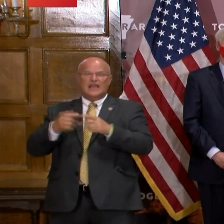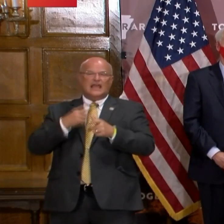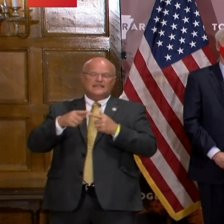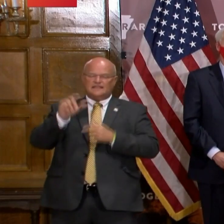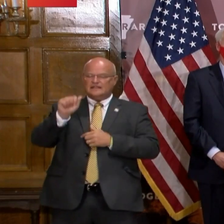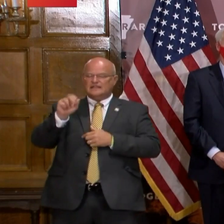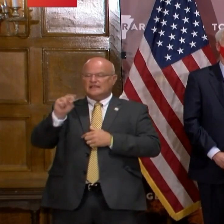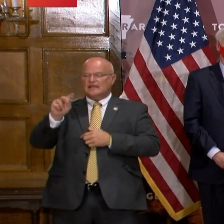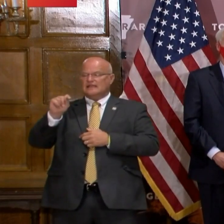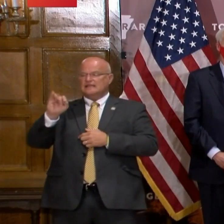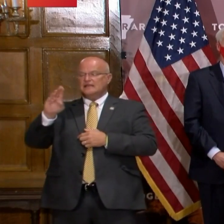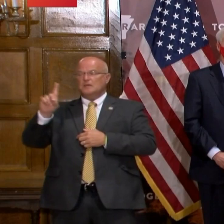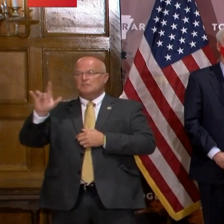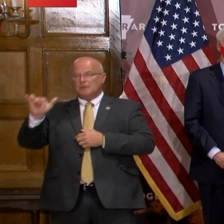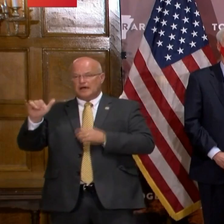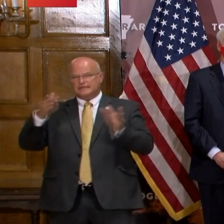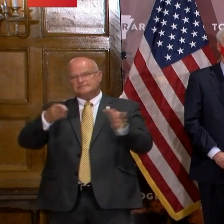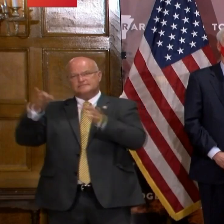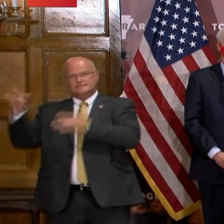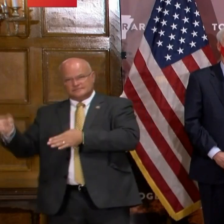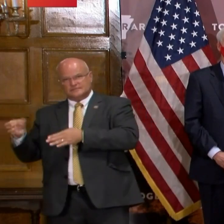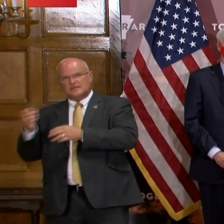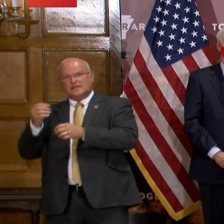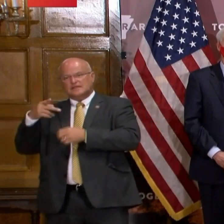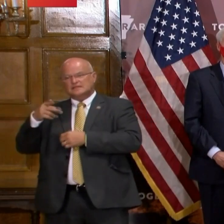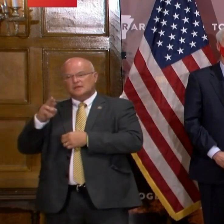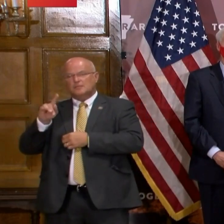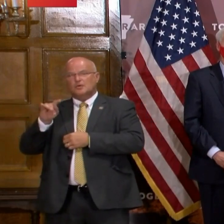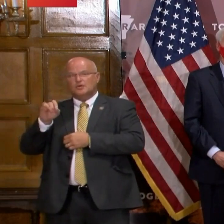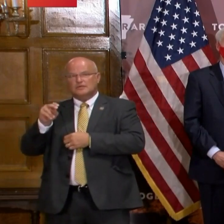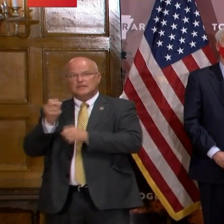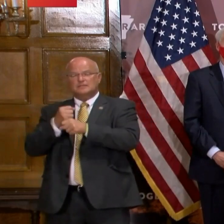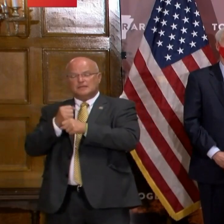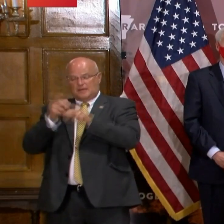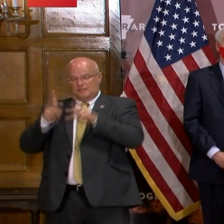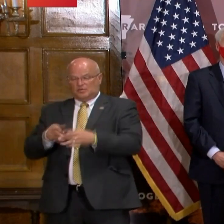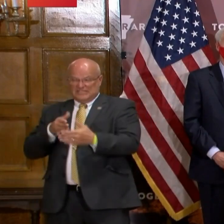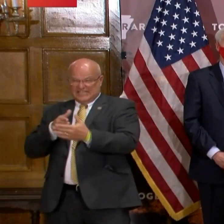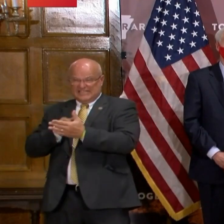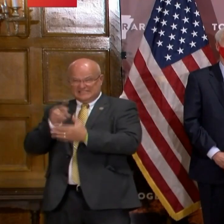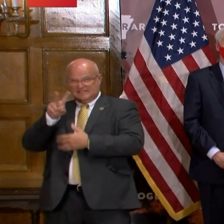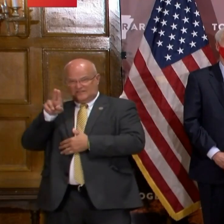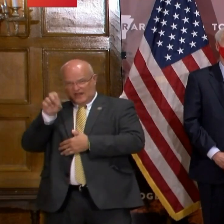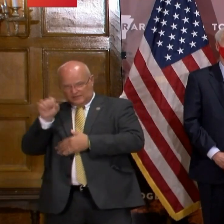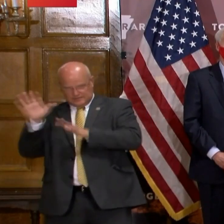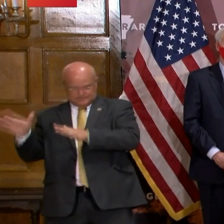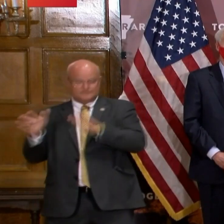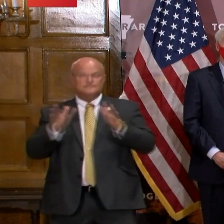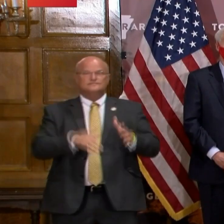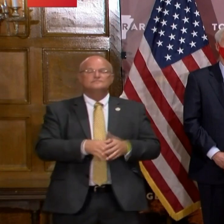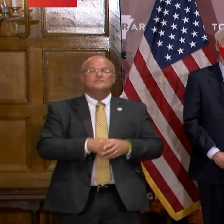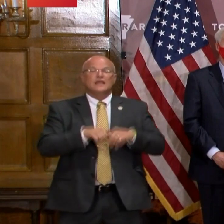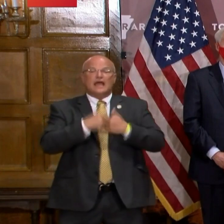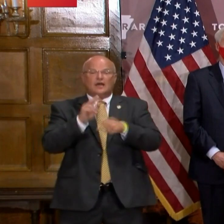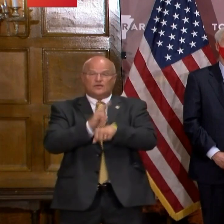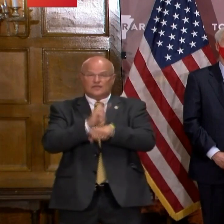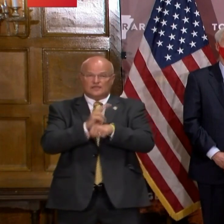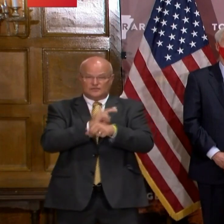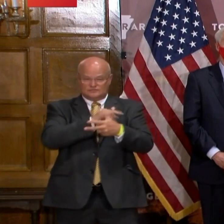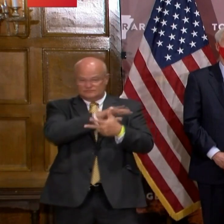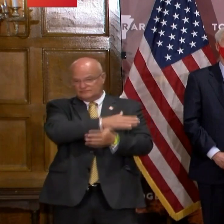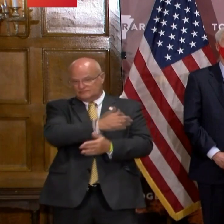antibody test, which is actually a protein made by the host, by the individual, against the virus. Now, how are they used?